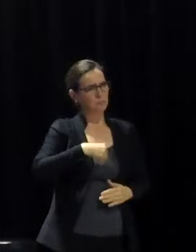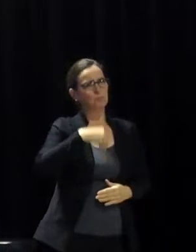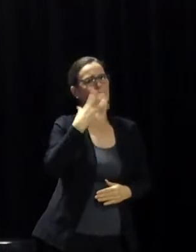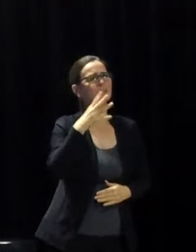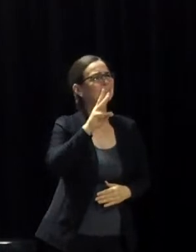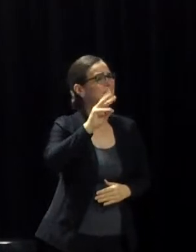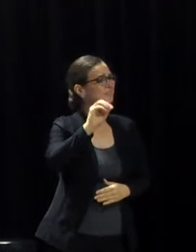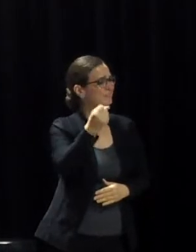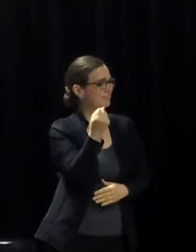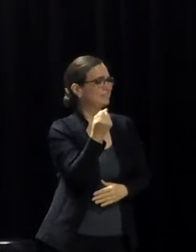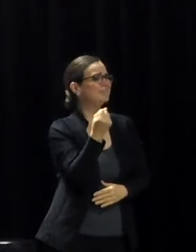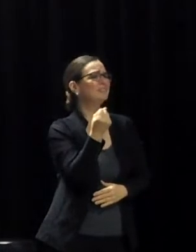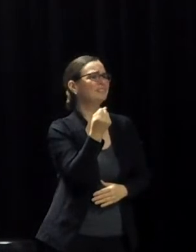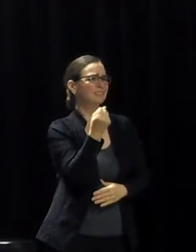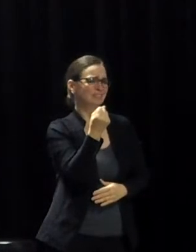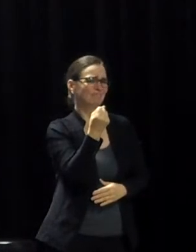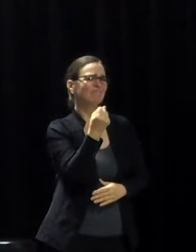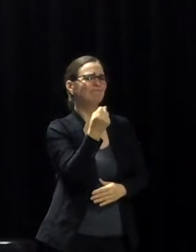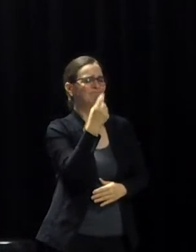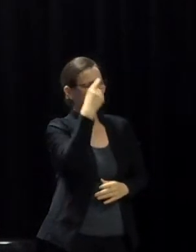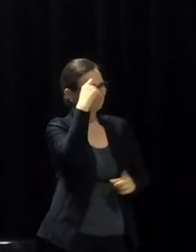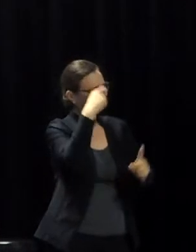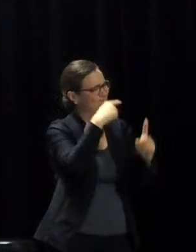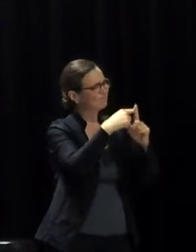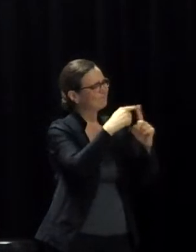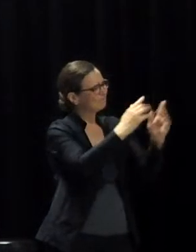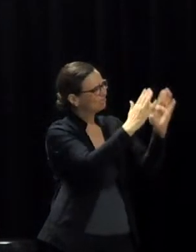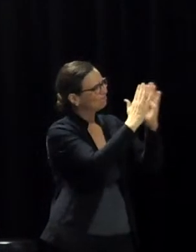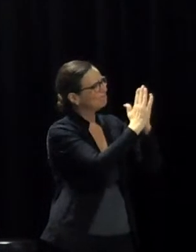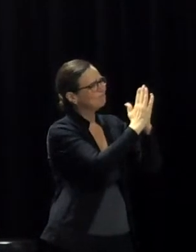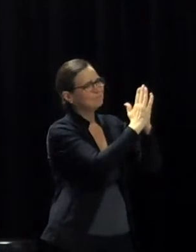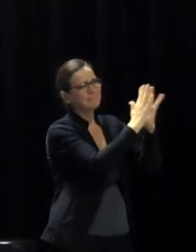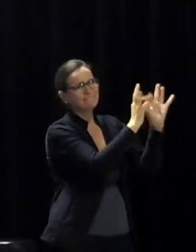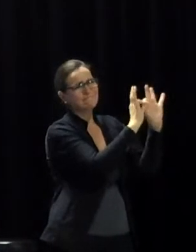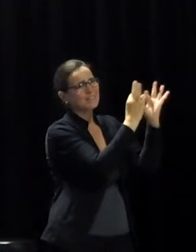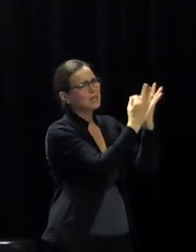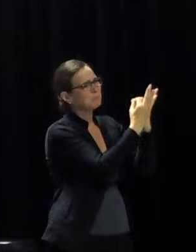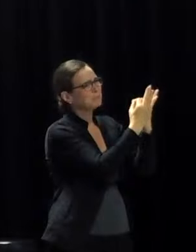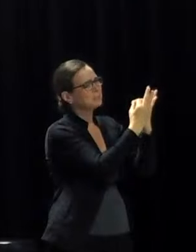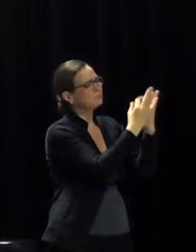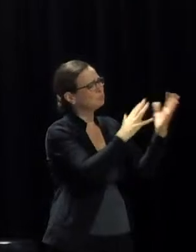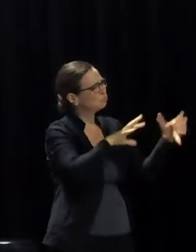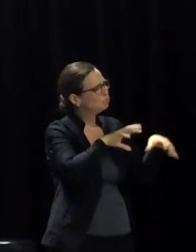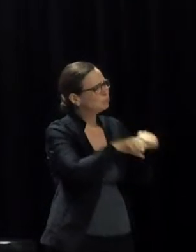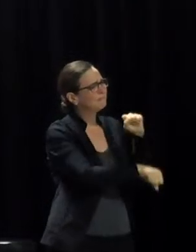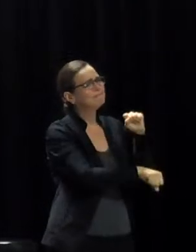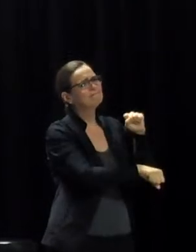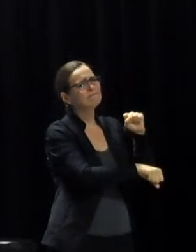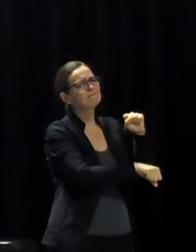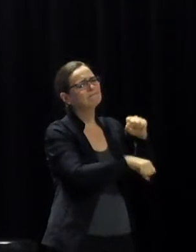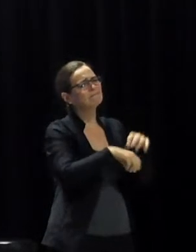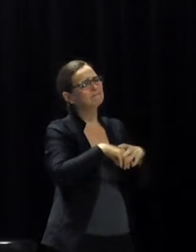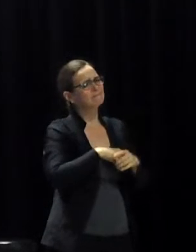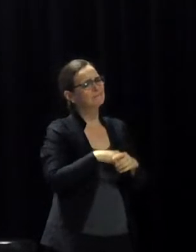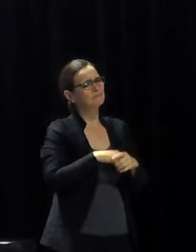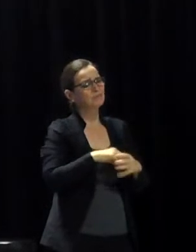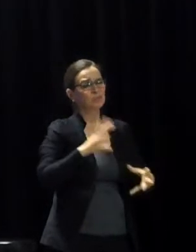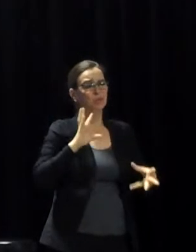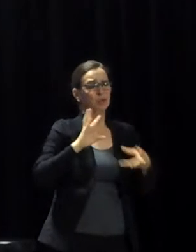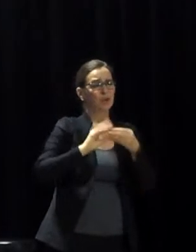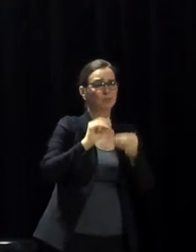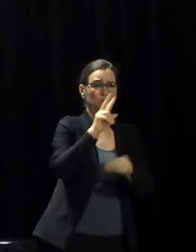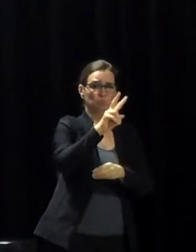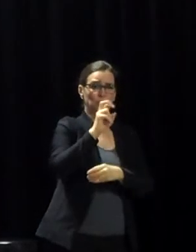about him and his family. The 212, or we've now lost 212 of our neighbors to